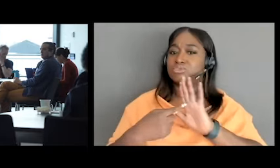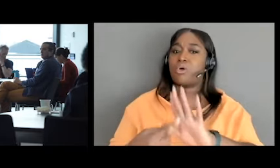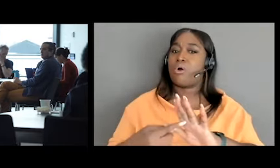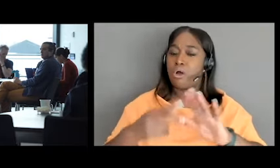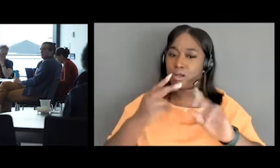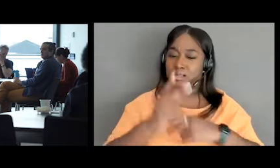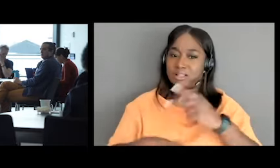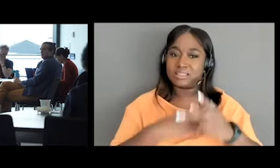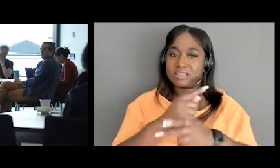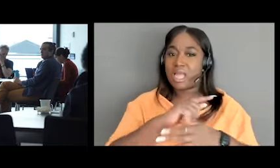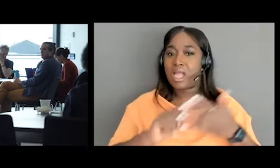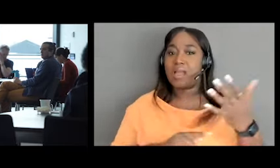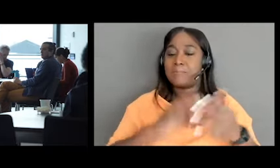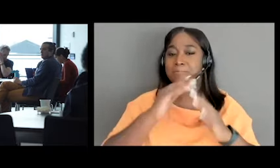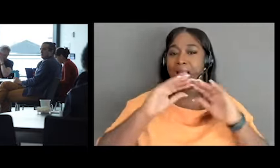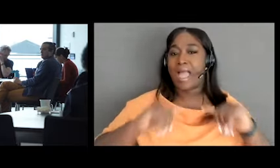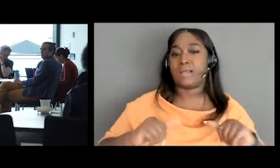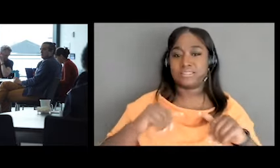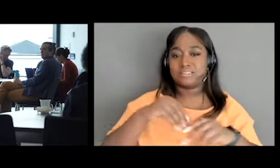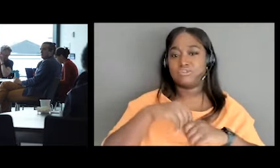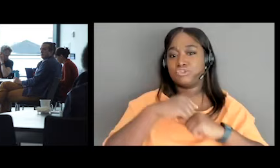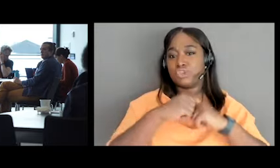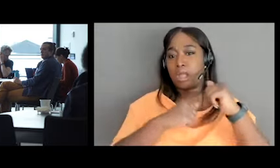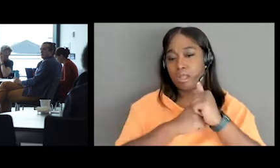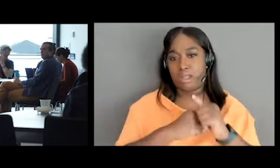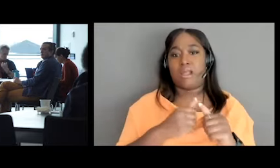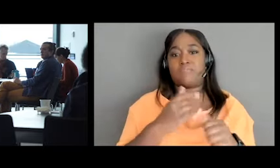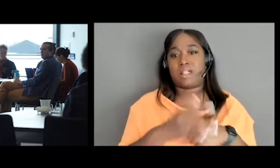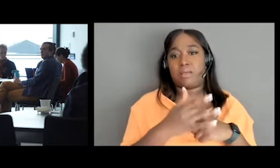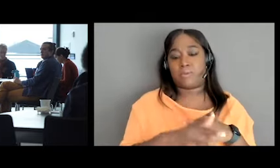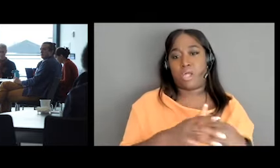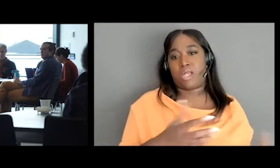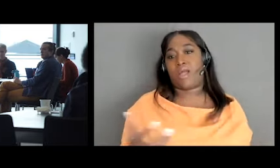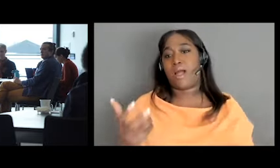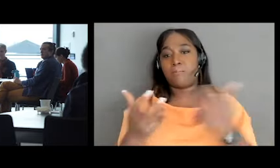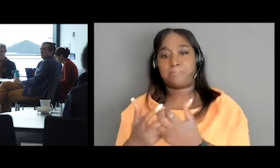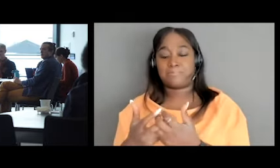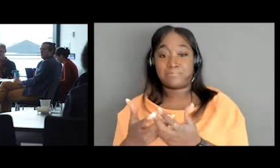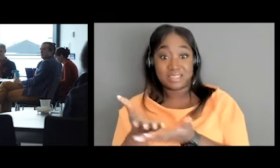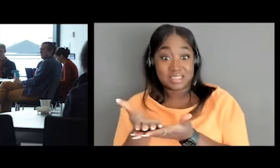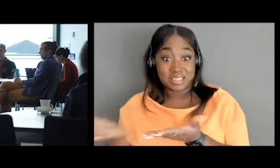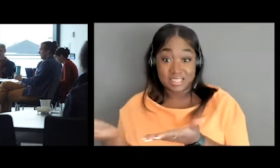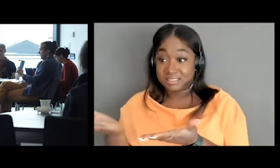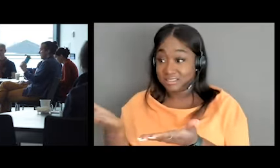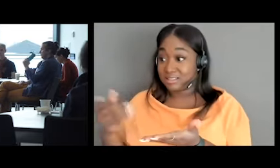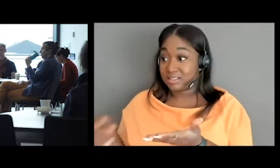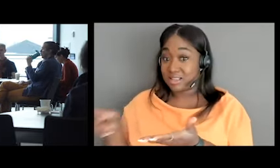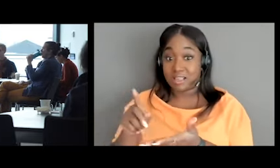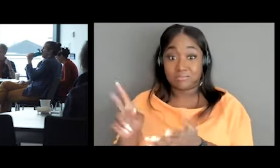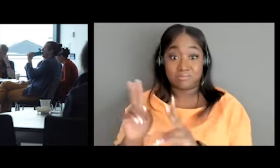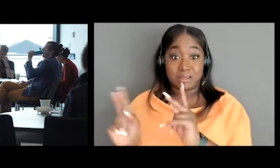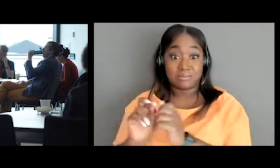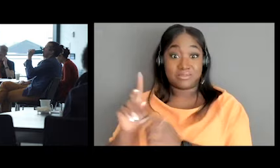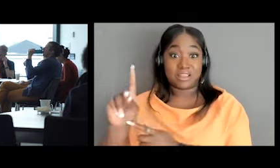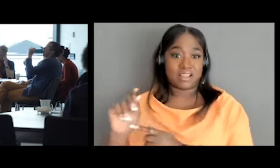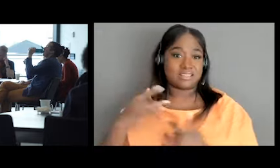is available and where are things located? Where do people go? So obviously